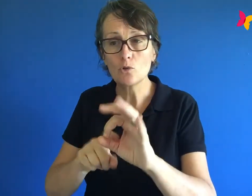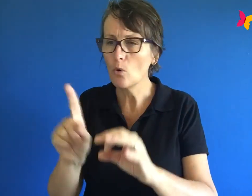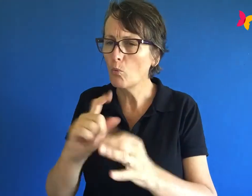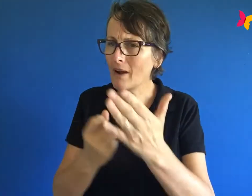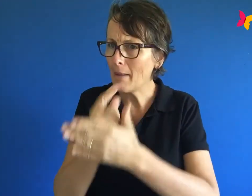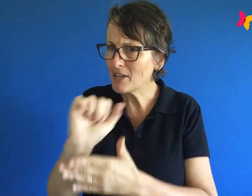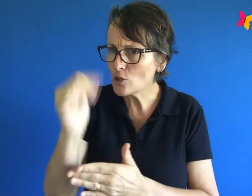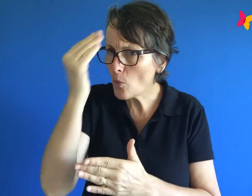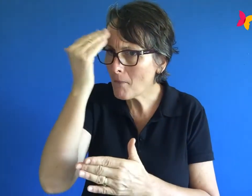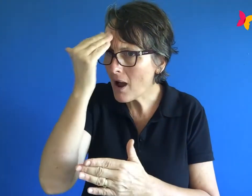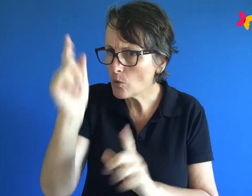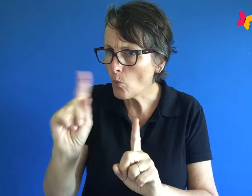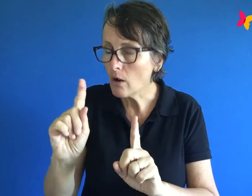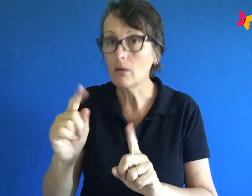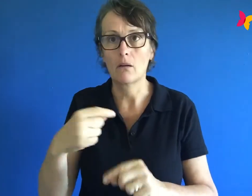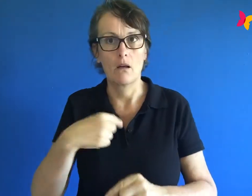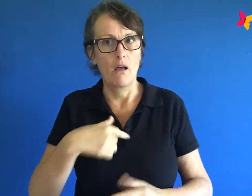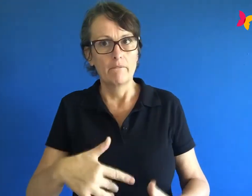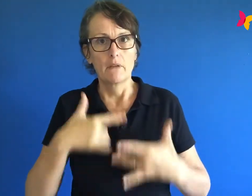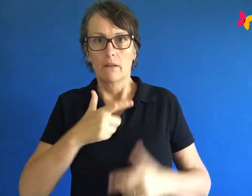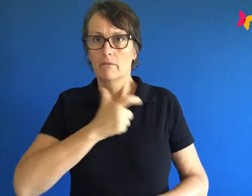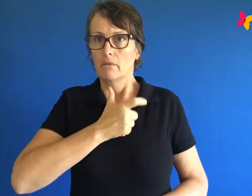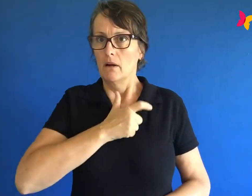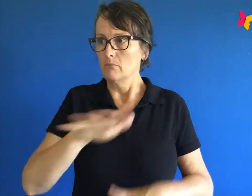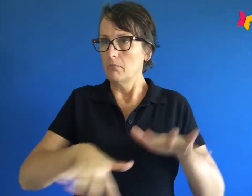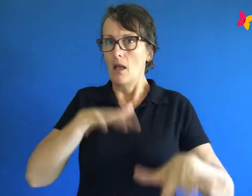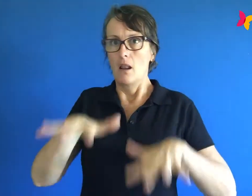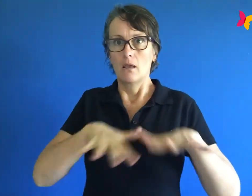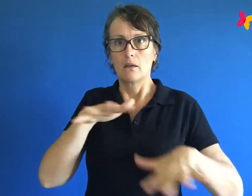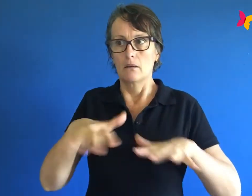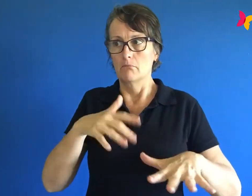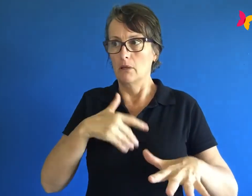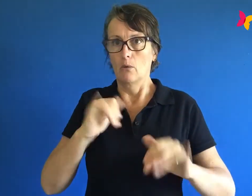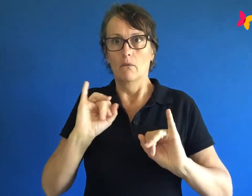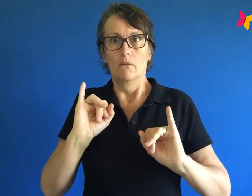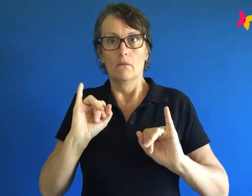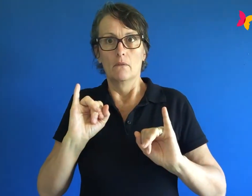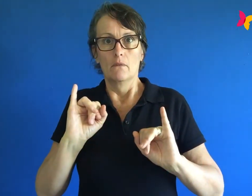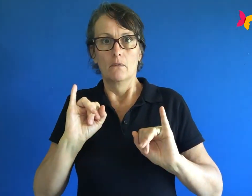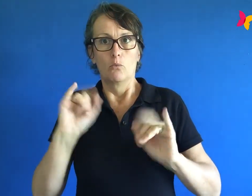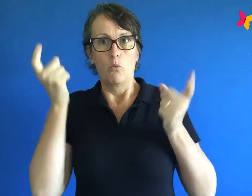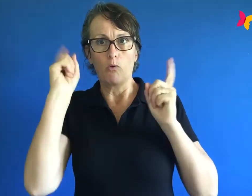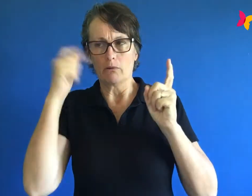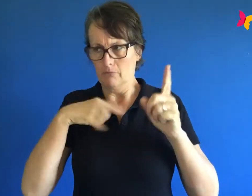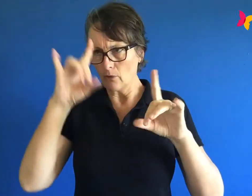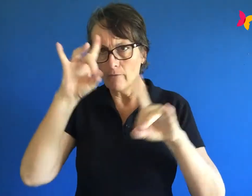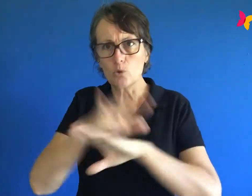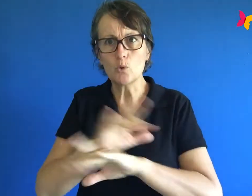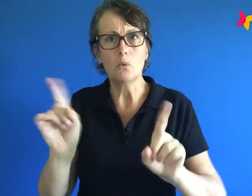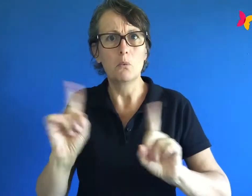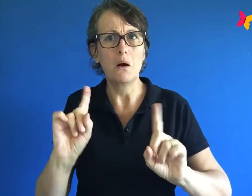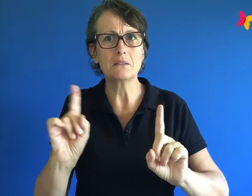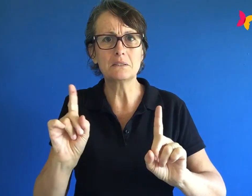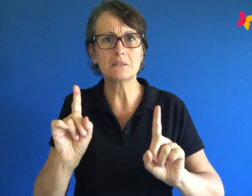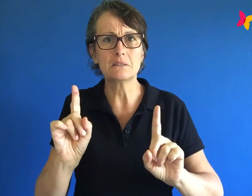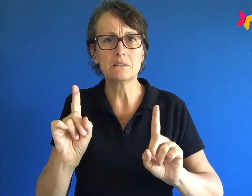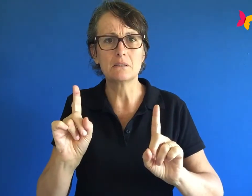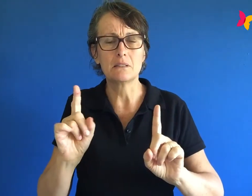felt, fear and panic and terror and confusion, but also enormous